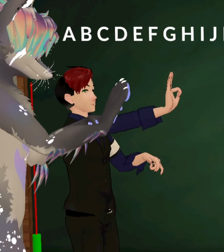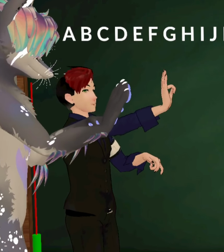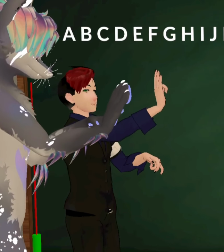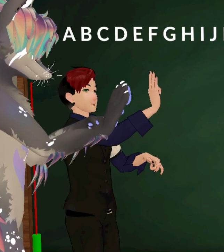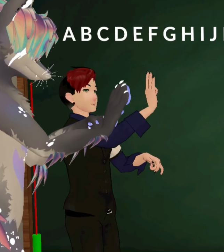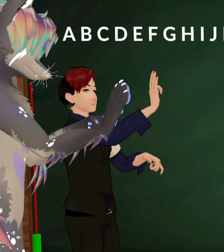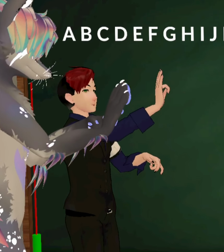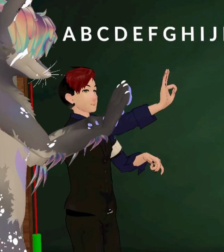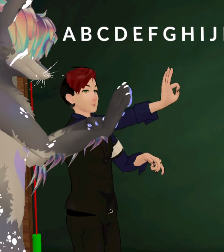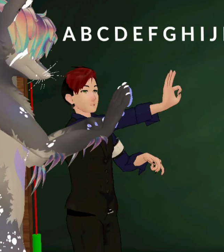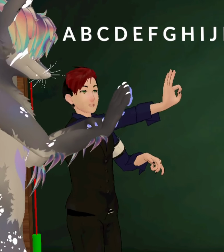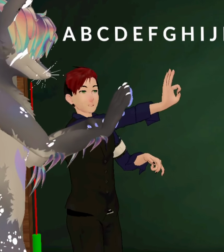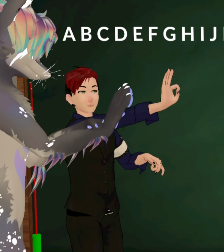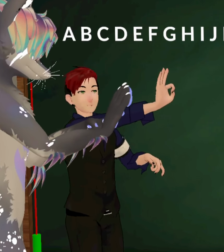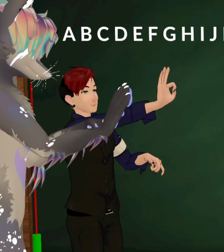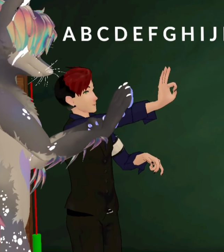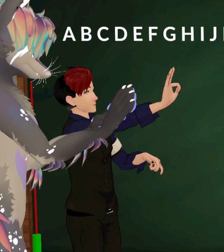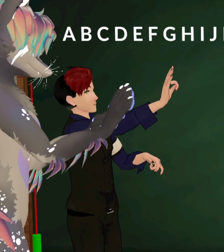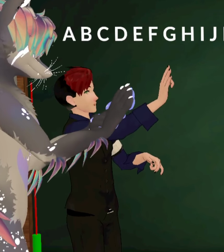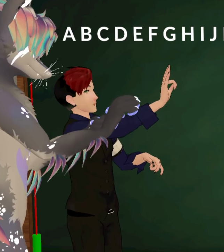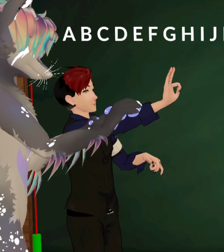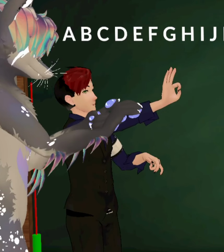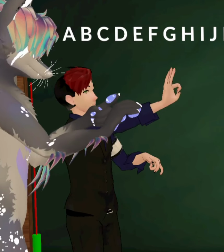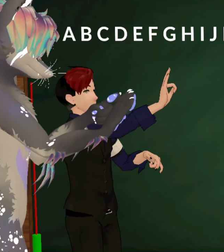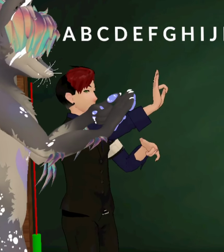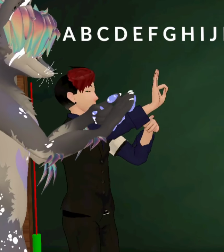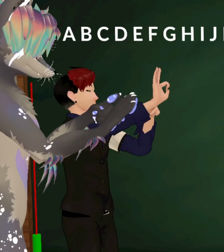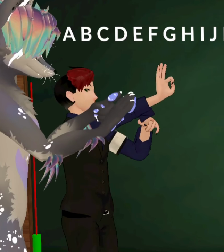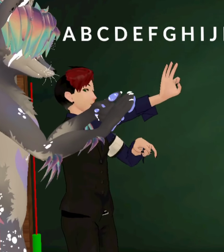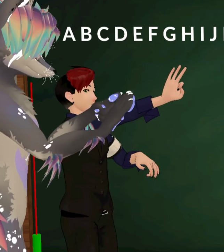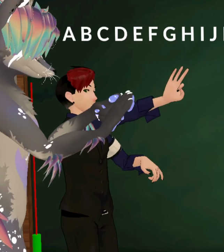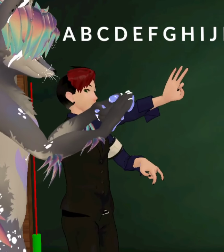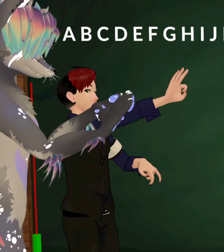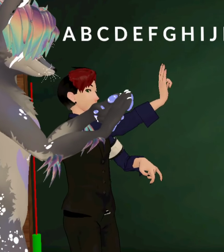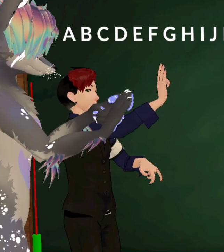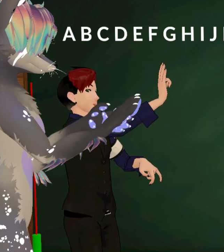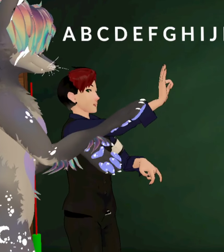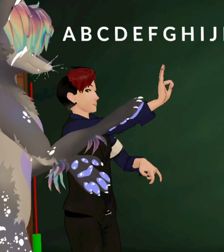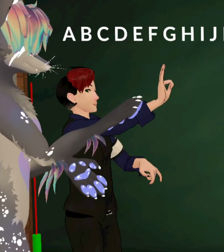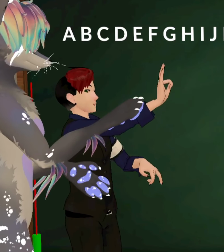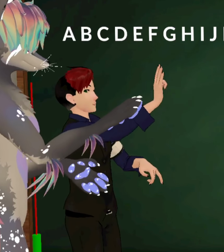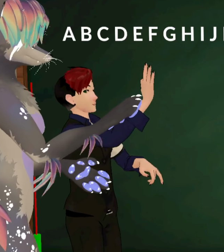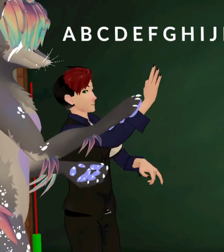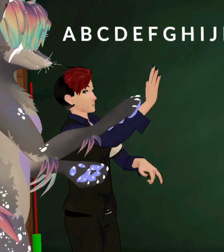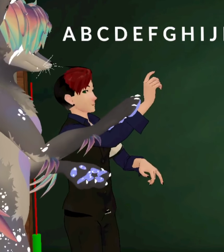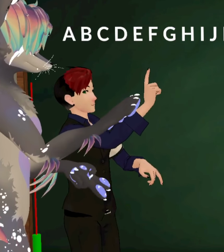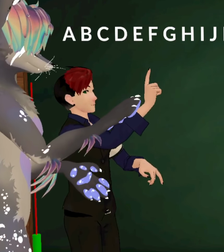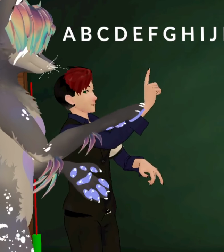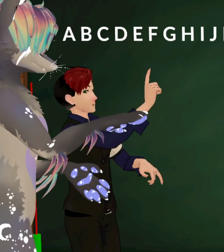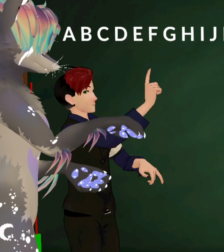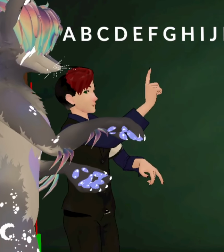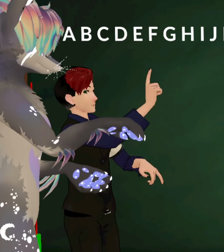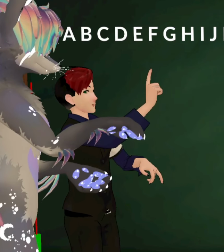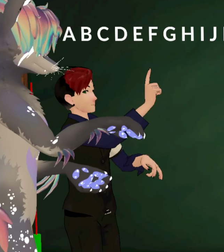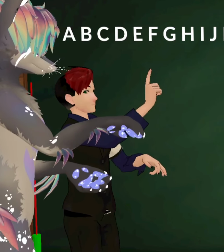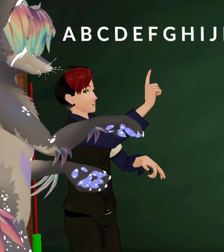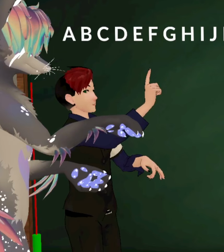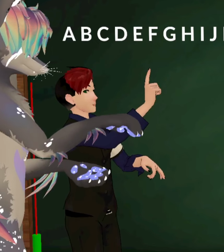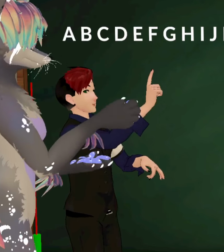is the sign for F. I do not know etymology why it is F, but this is F. A lot of people get F and D mixed up. You will